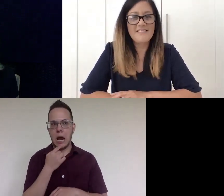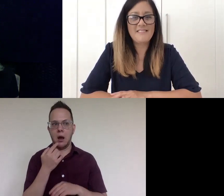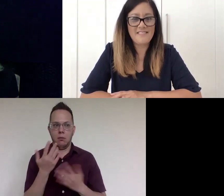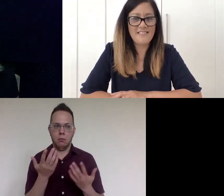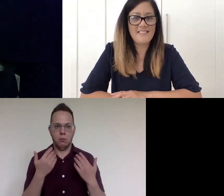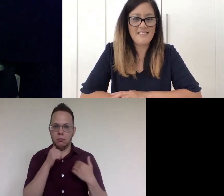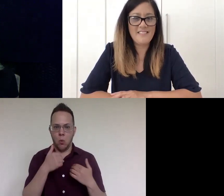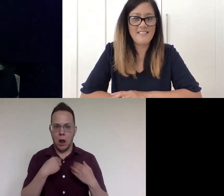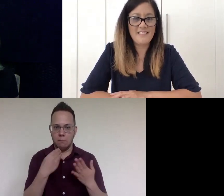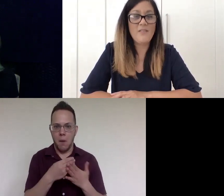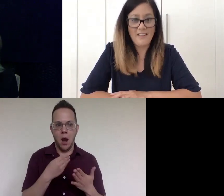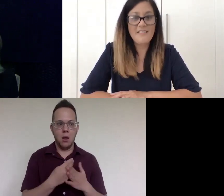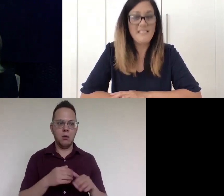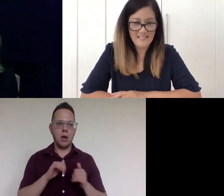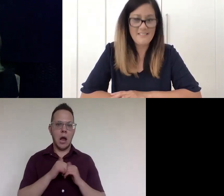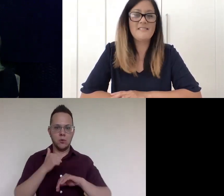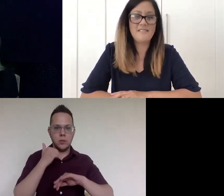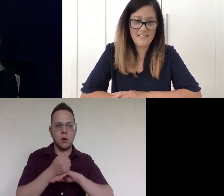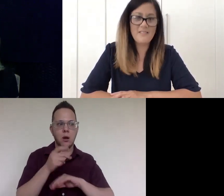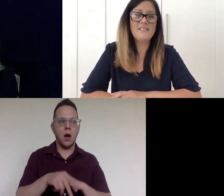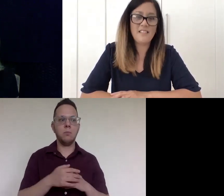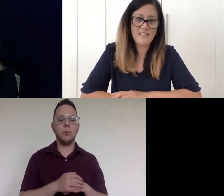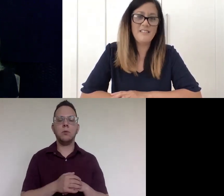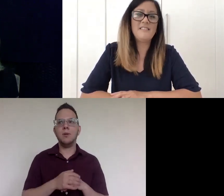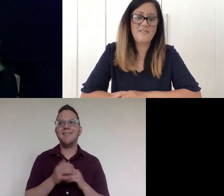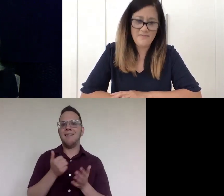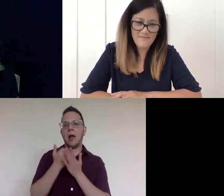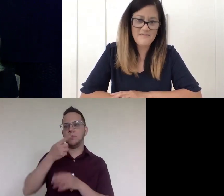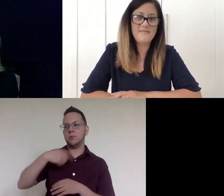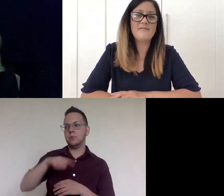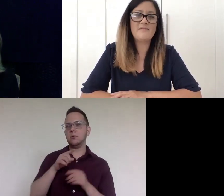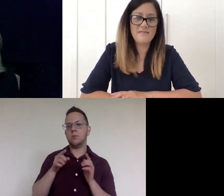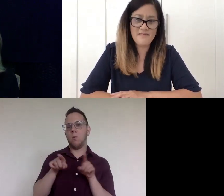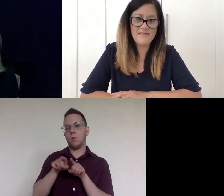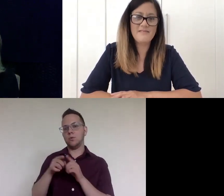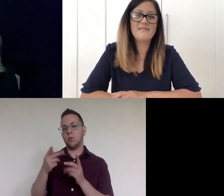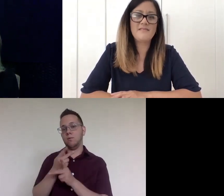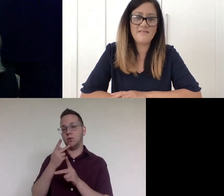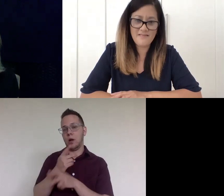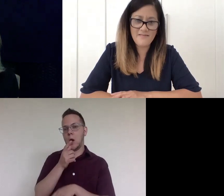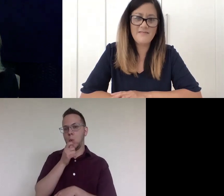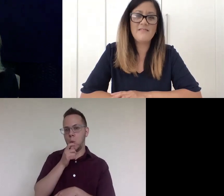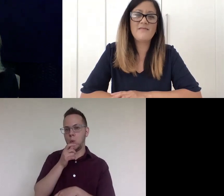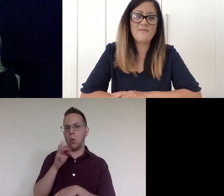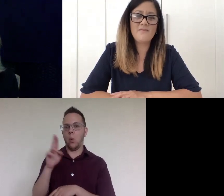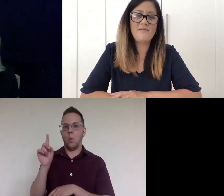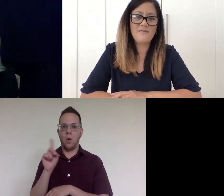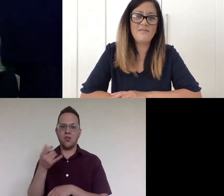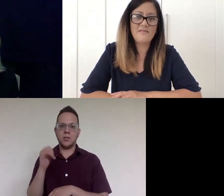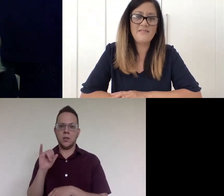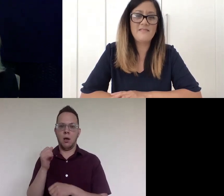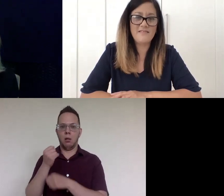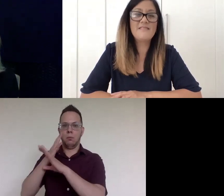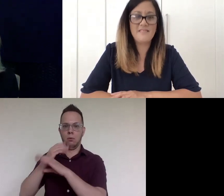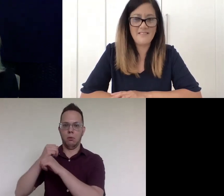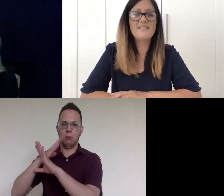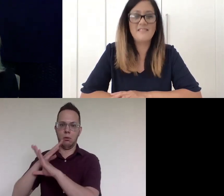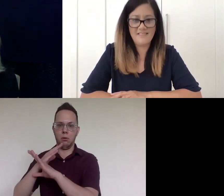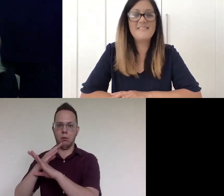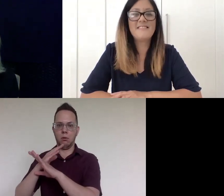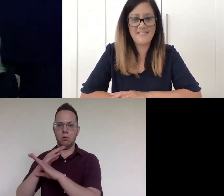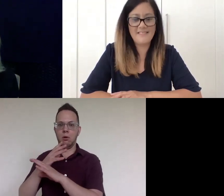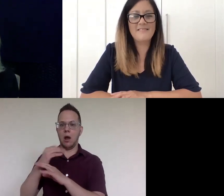the money. And so we'll have to figure out who and where those barriers are, where they live, so